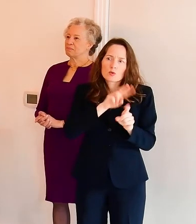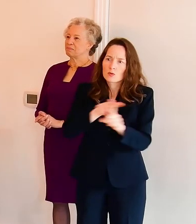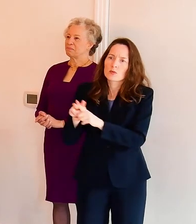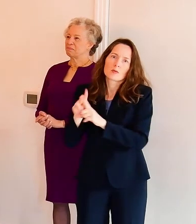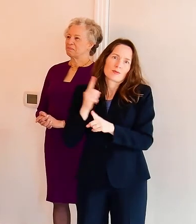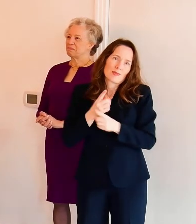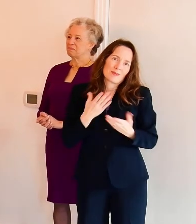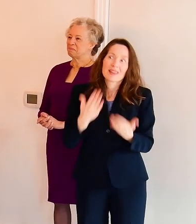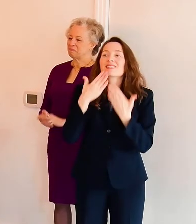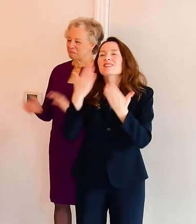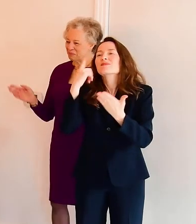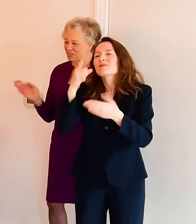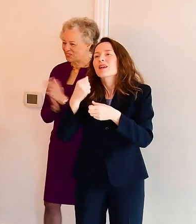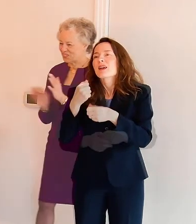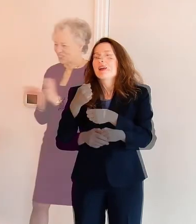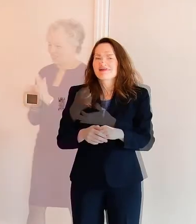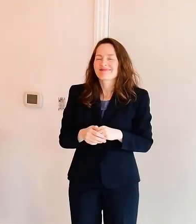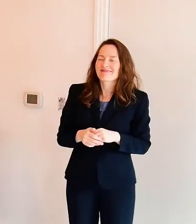make a difference.